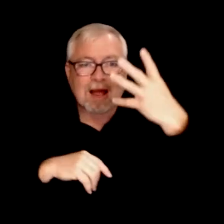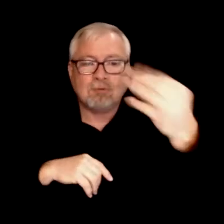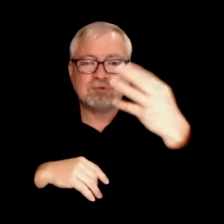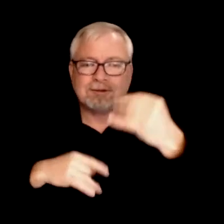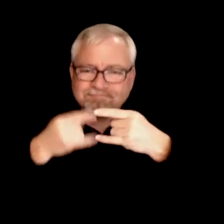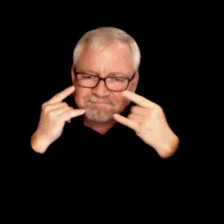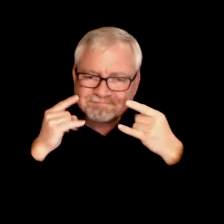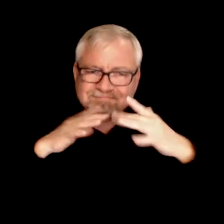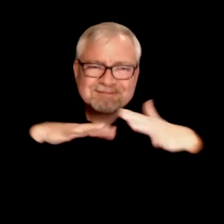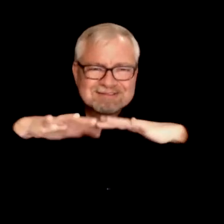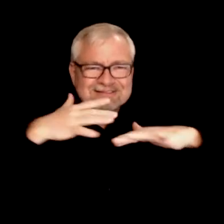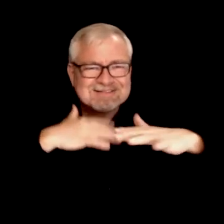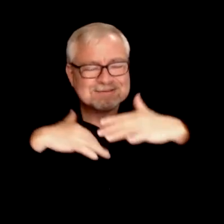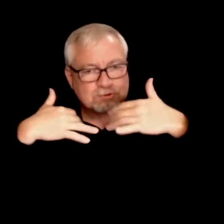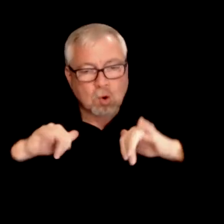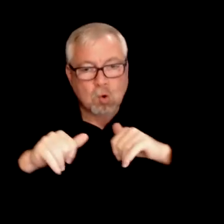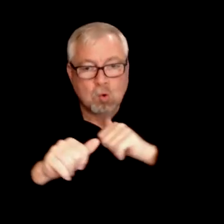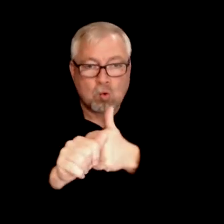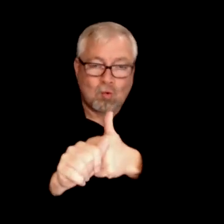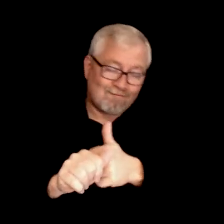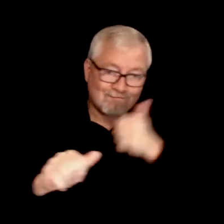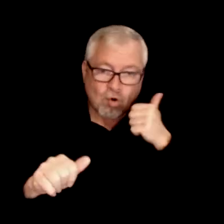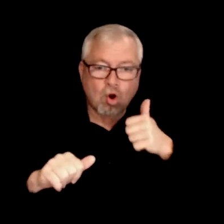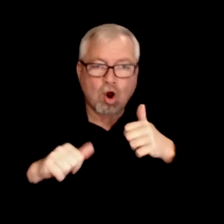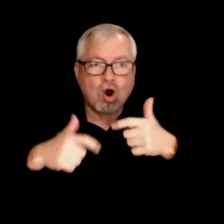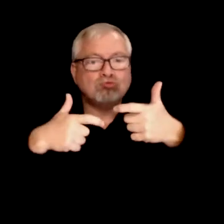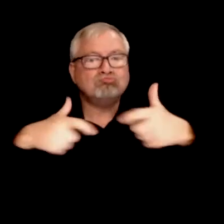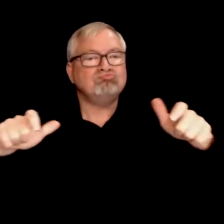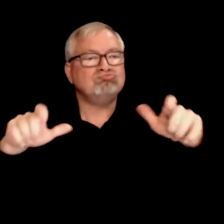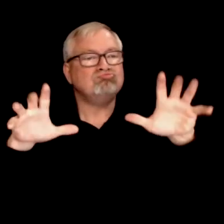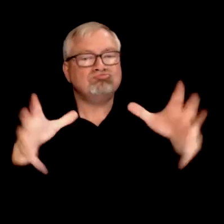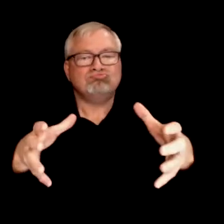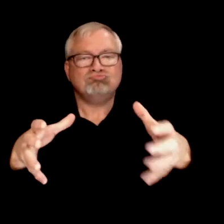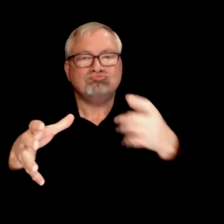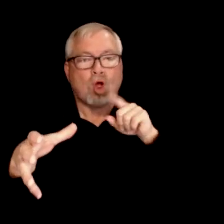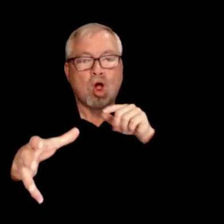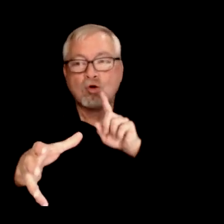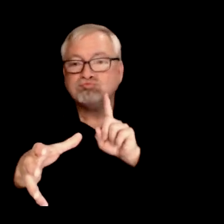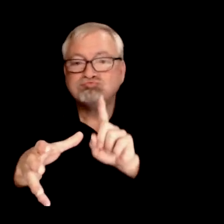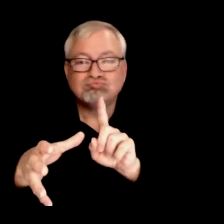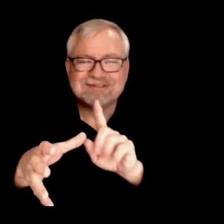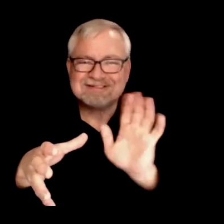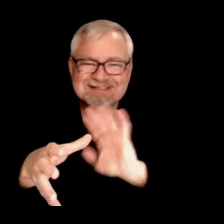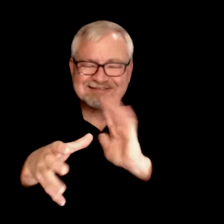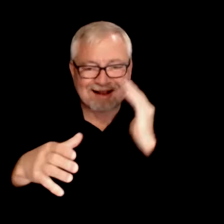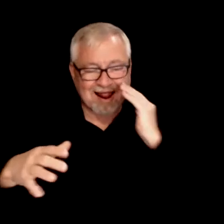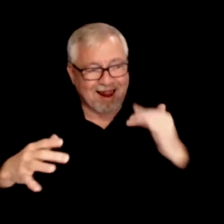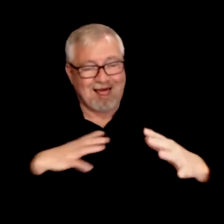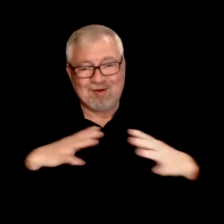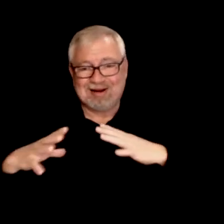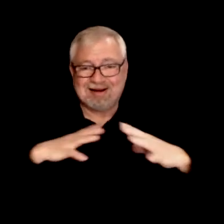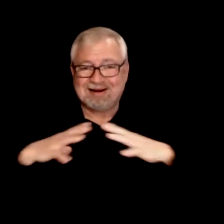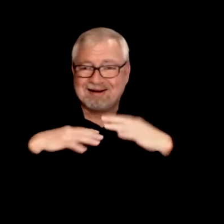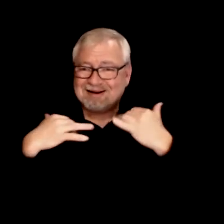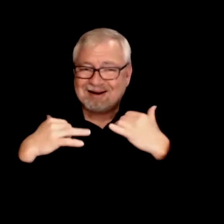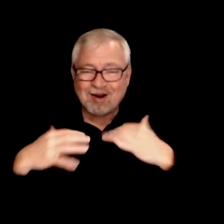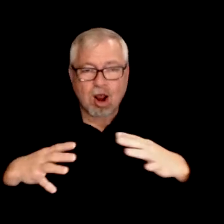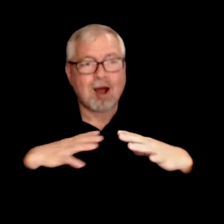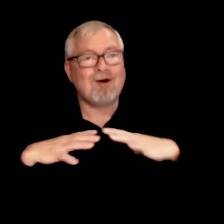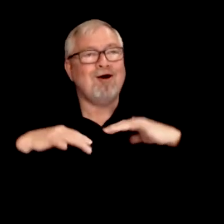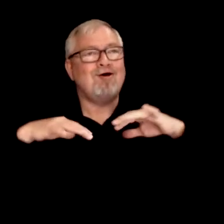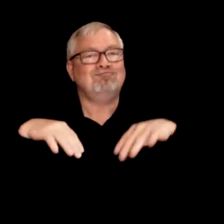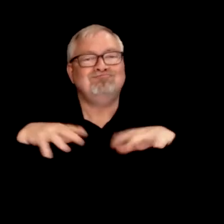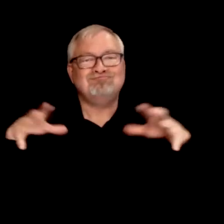gatherings. And we know that's not what any of us want this holiday season, but we continue to urge Minnesotans to be cautious with our